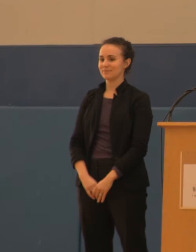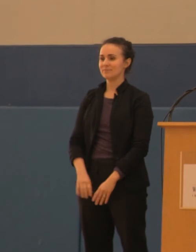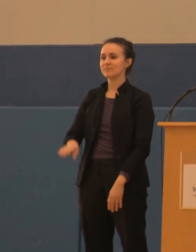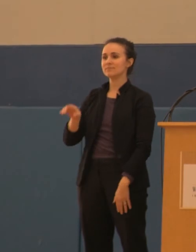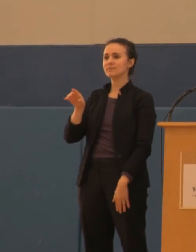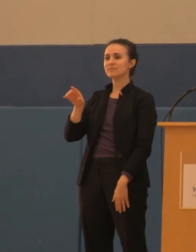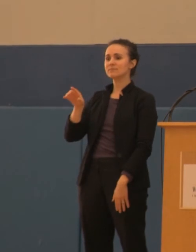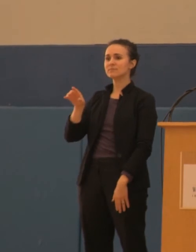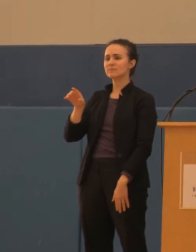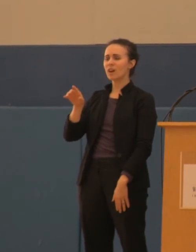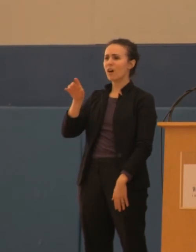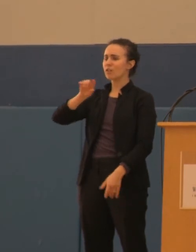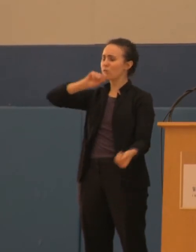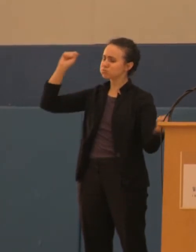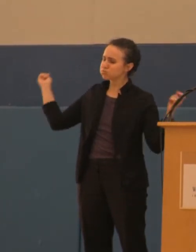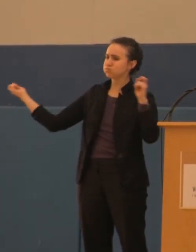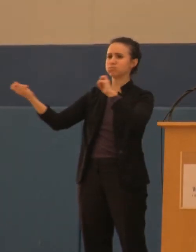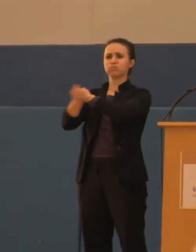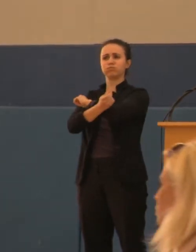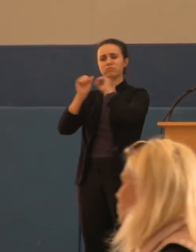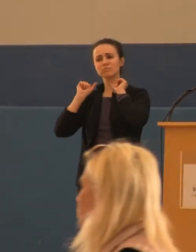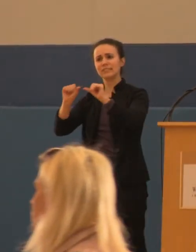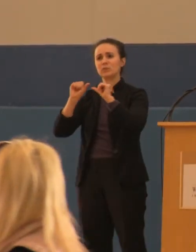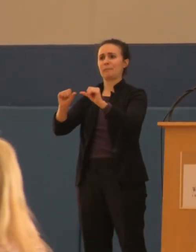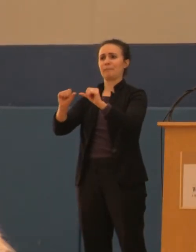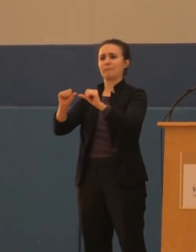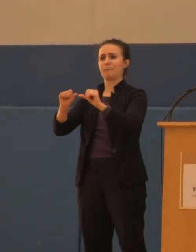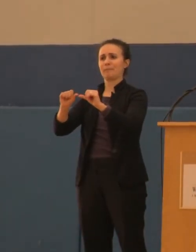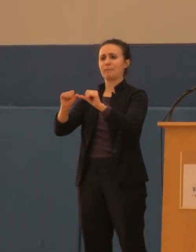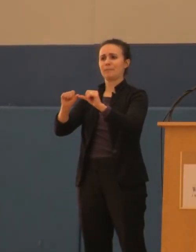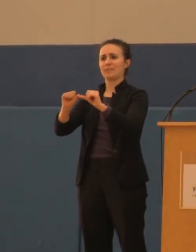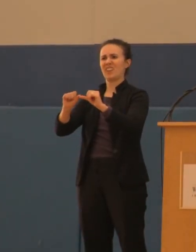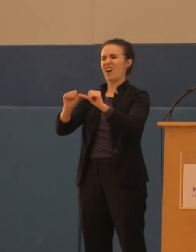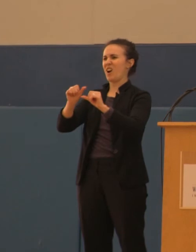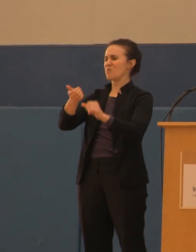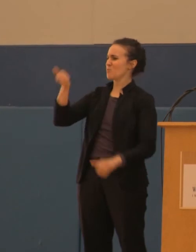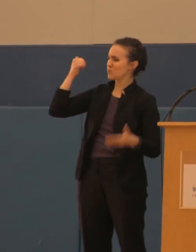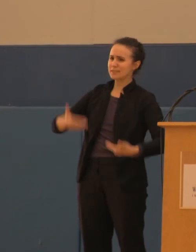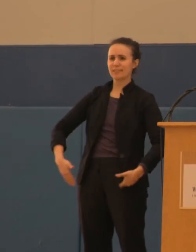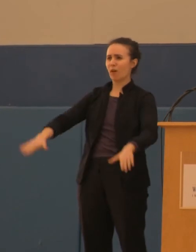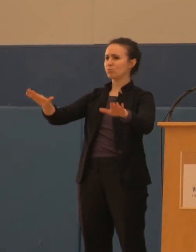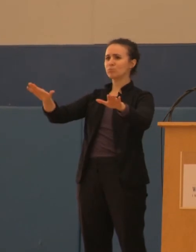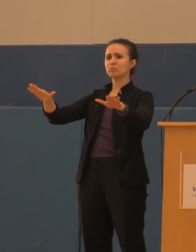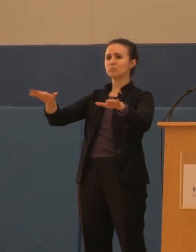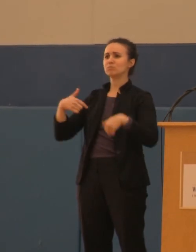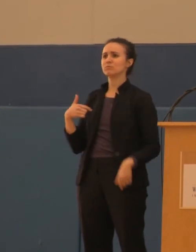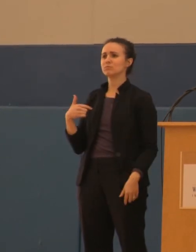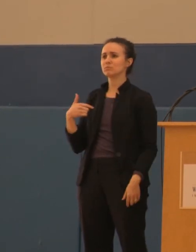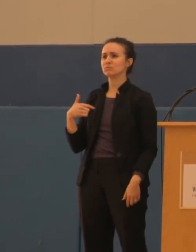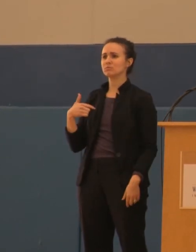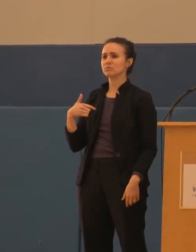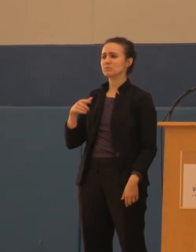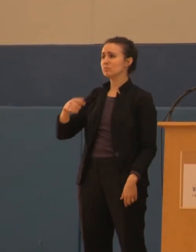But this revolution continues. I will not give up, and I will ensure those